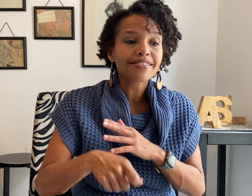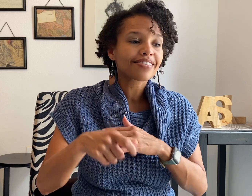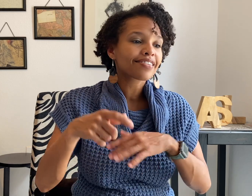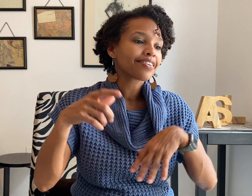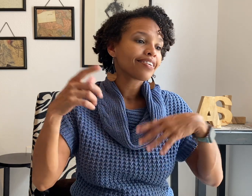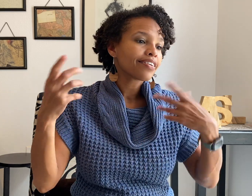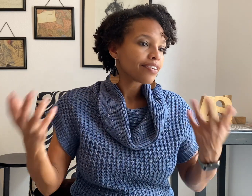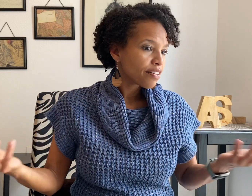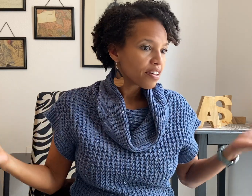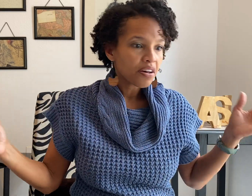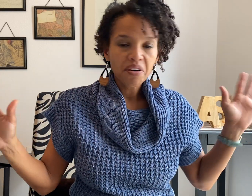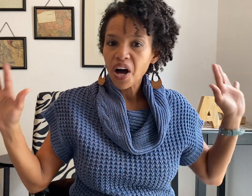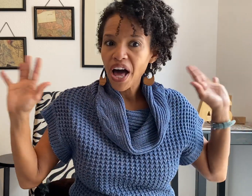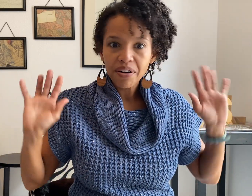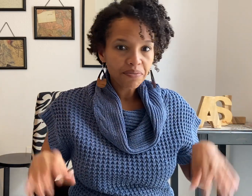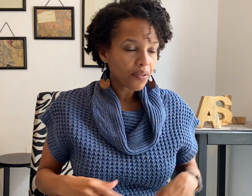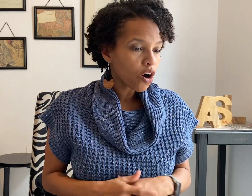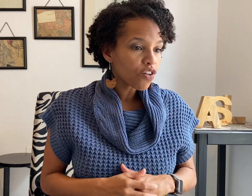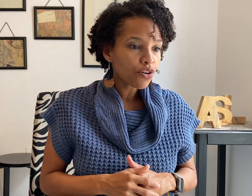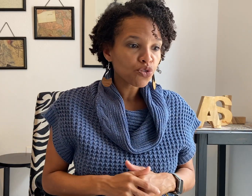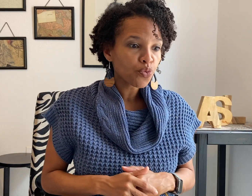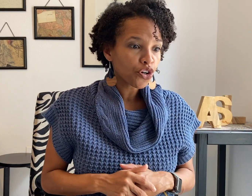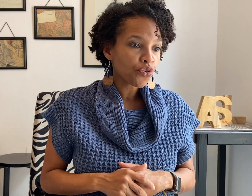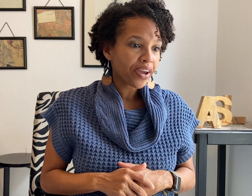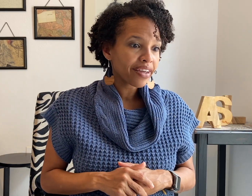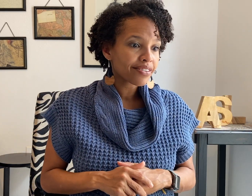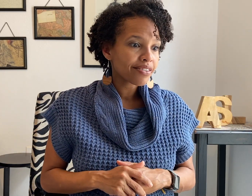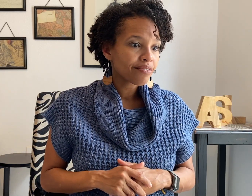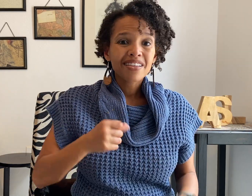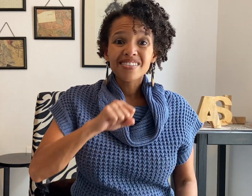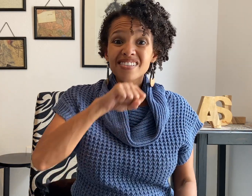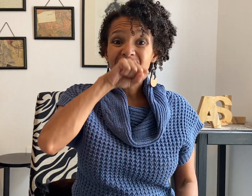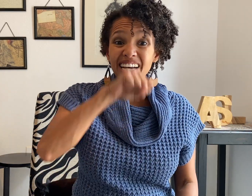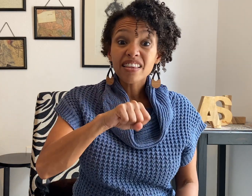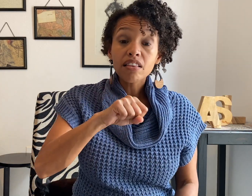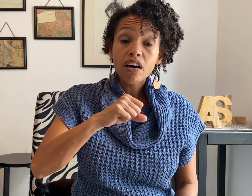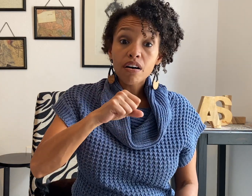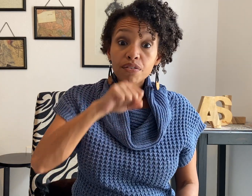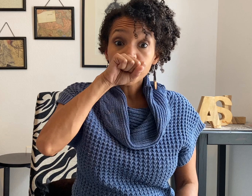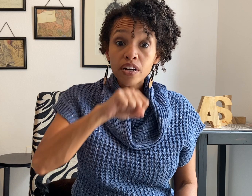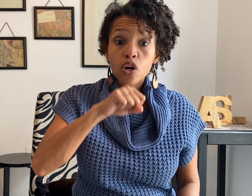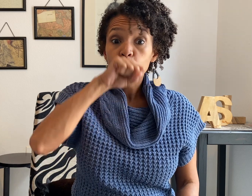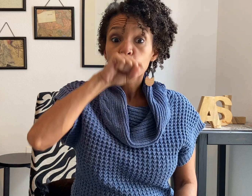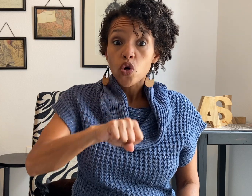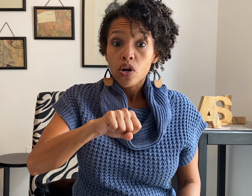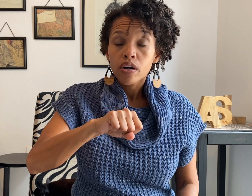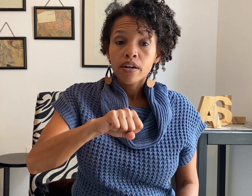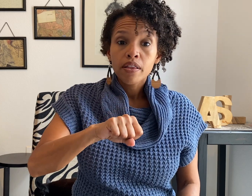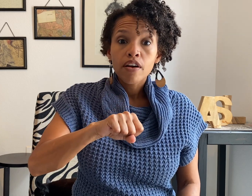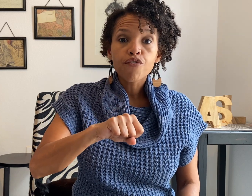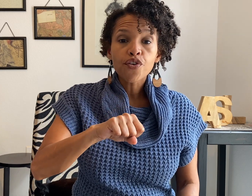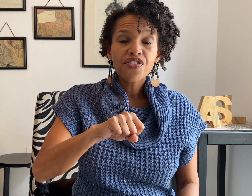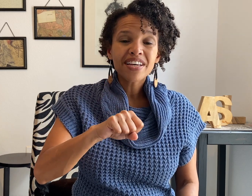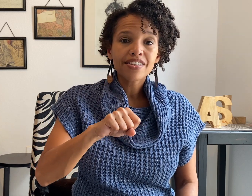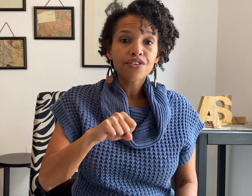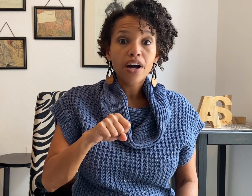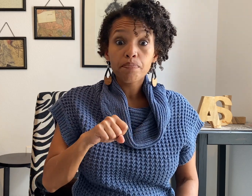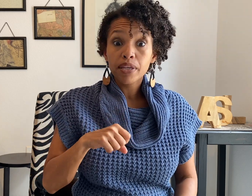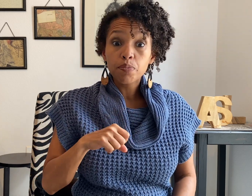price. All of those would work great. This is the sign love for things that are not